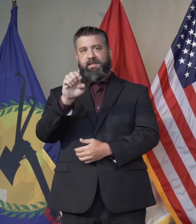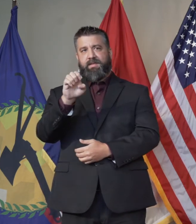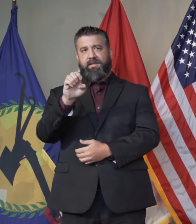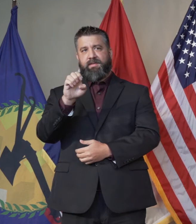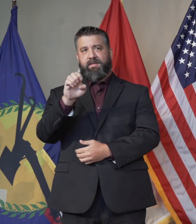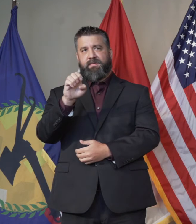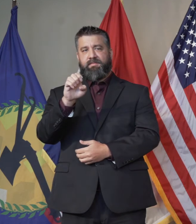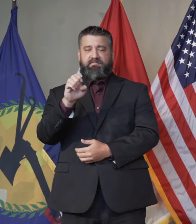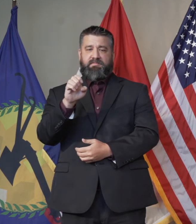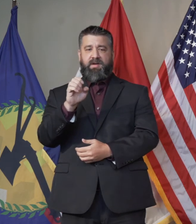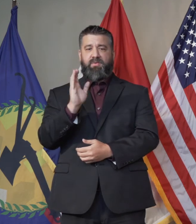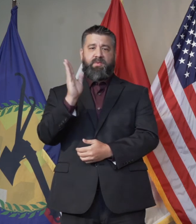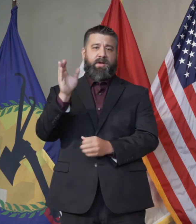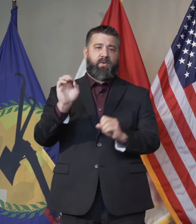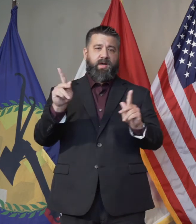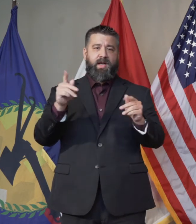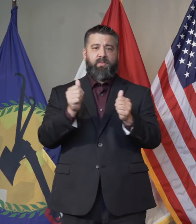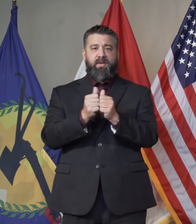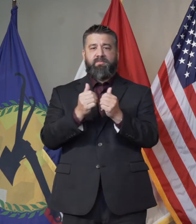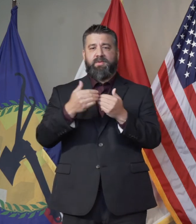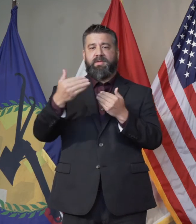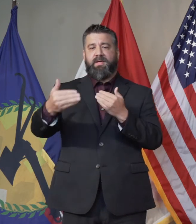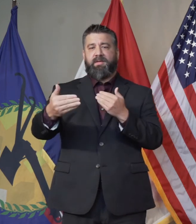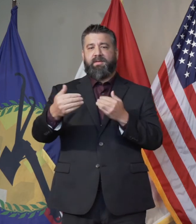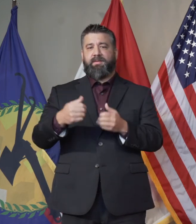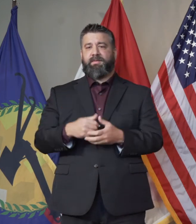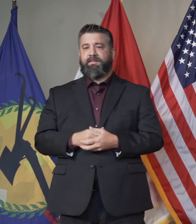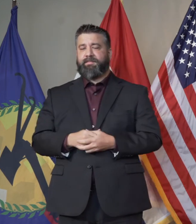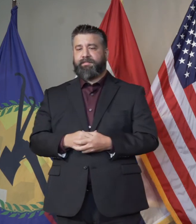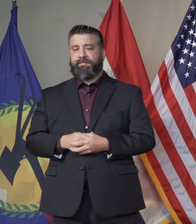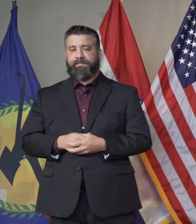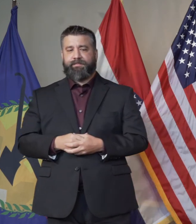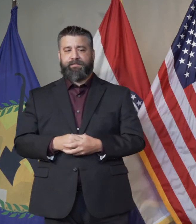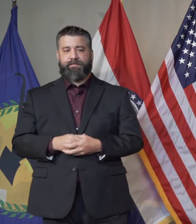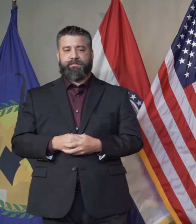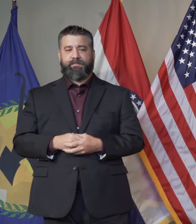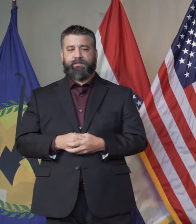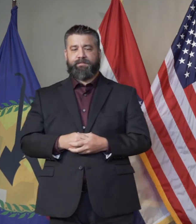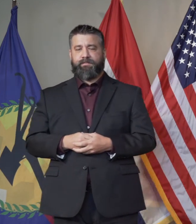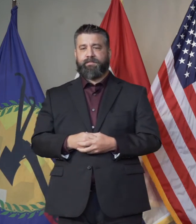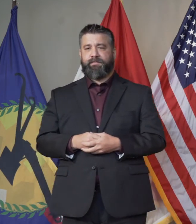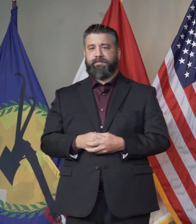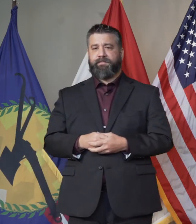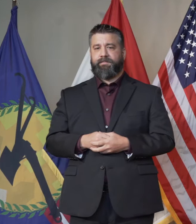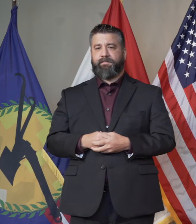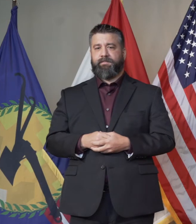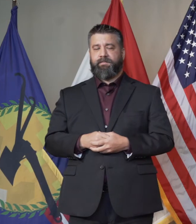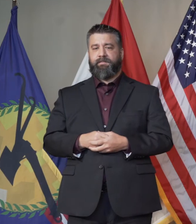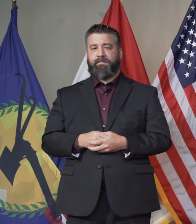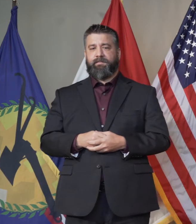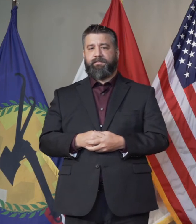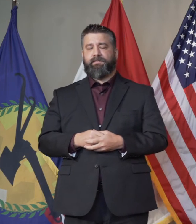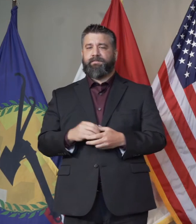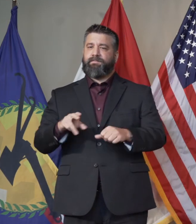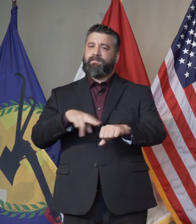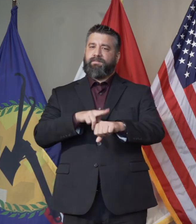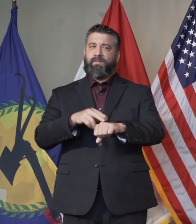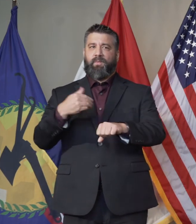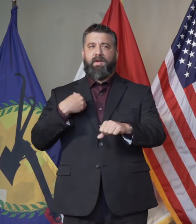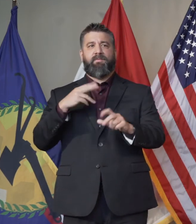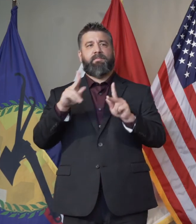and to be okay with what's next? Well, we certainly have a subset of our population in our country, in our community,